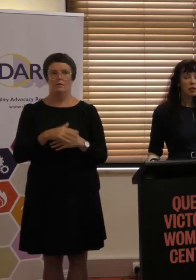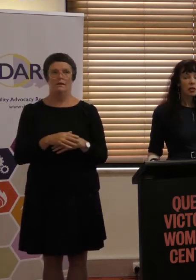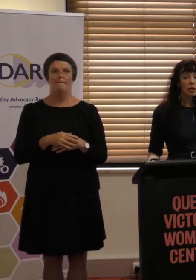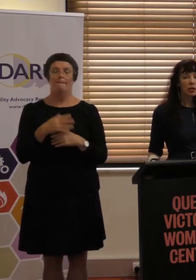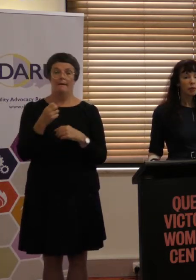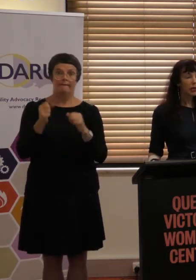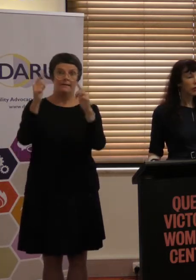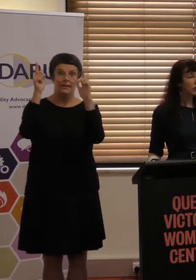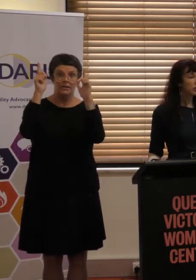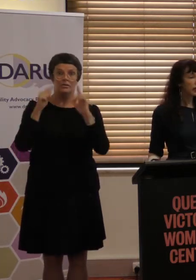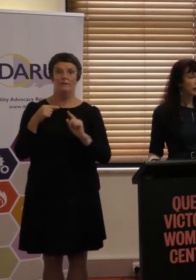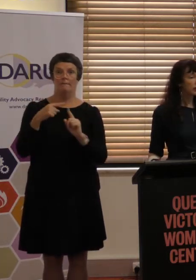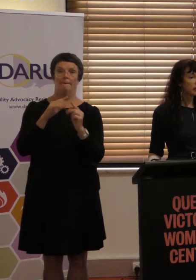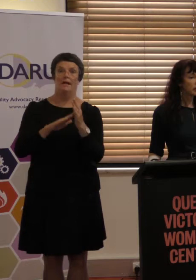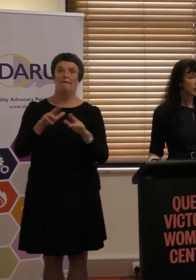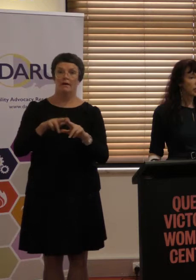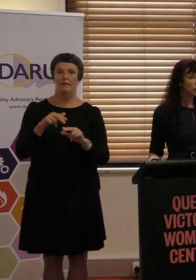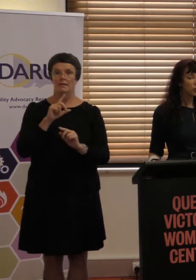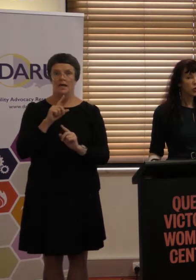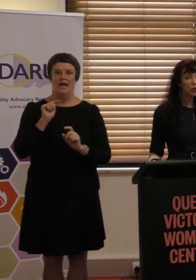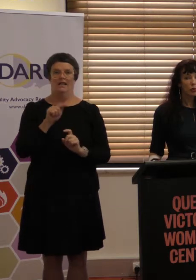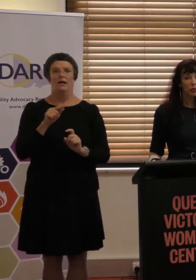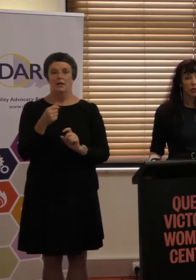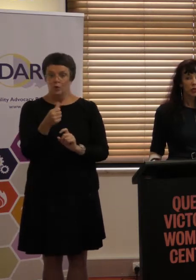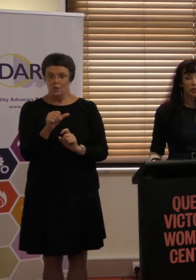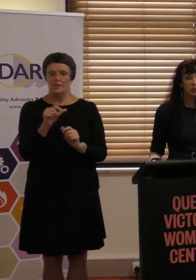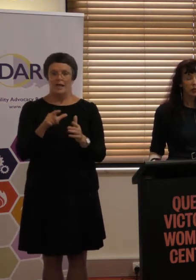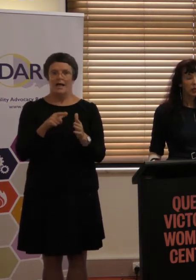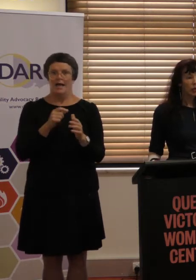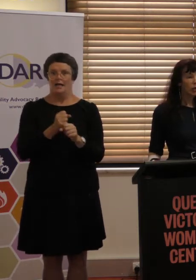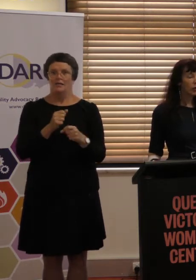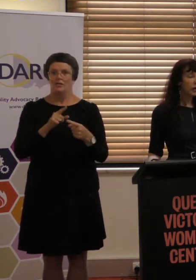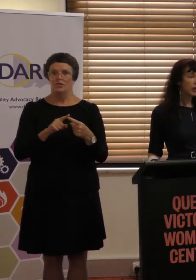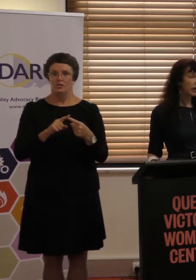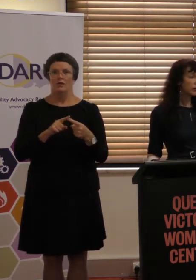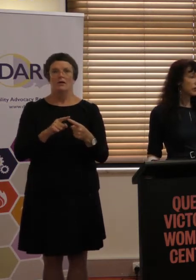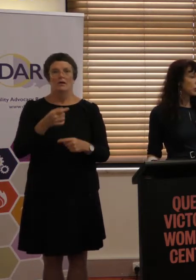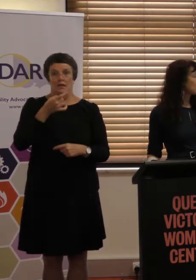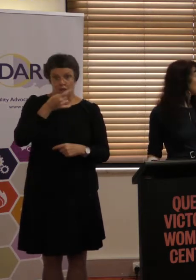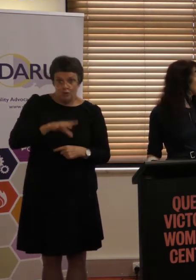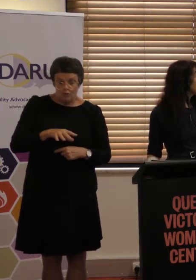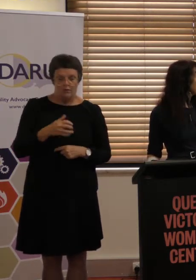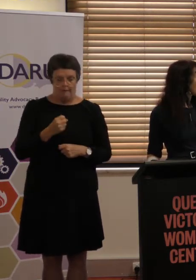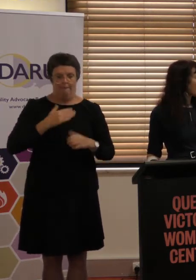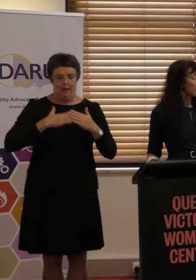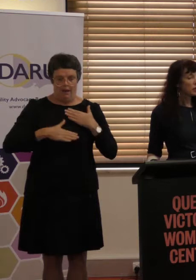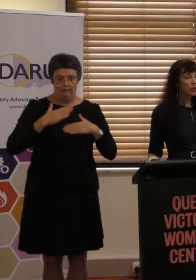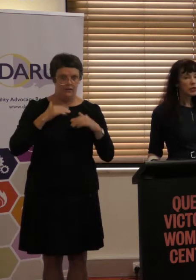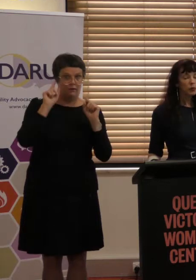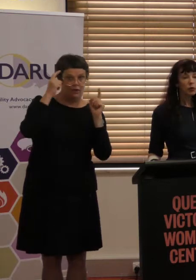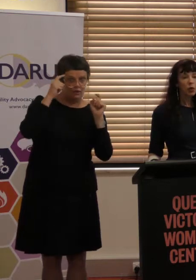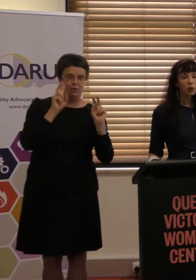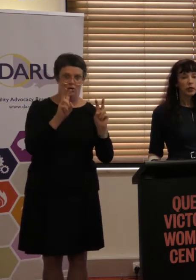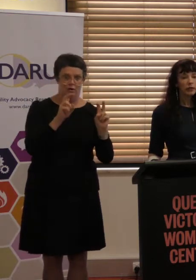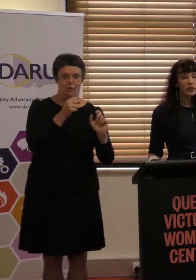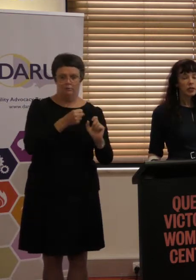teachers and parents saying that these cages were used to put kids in who had behaviours of concern. The